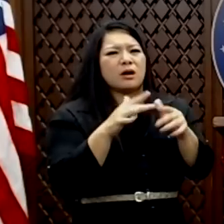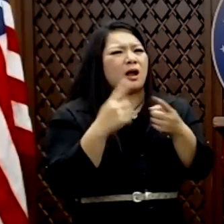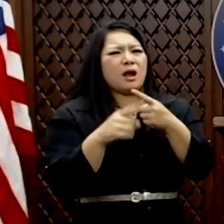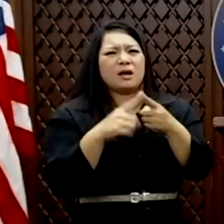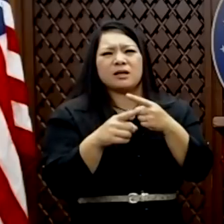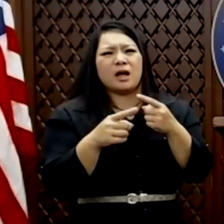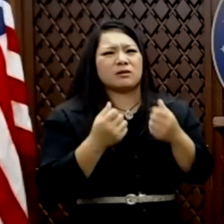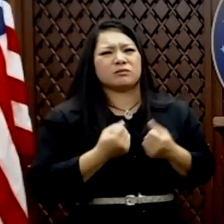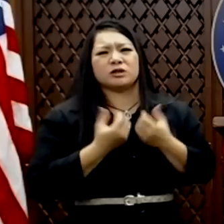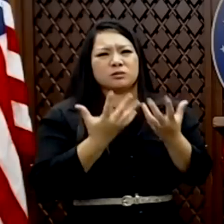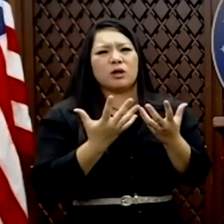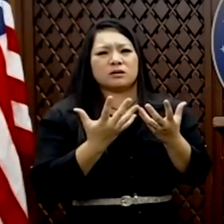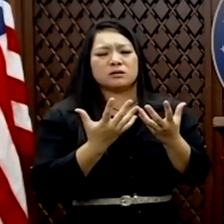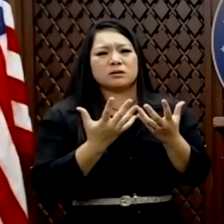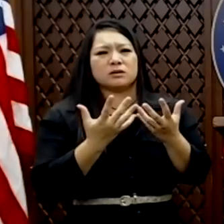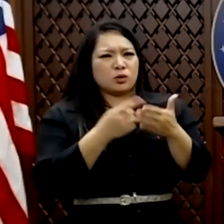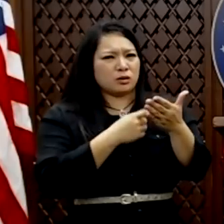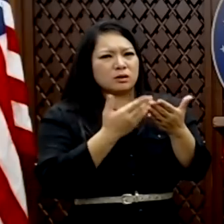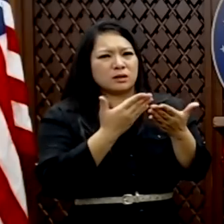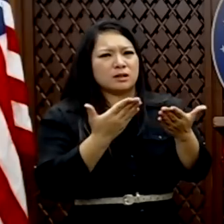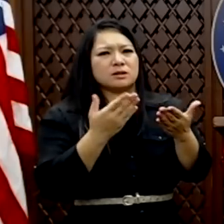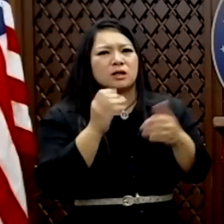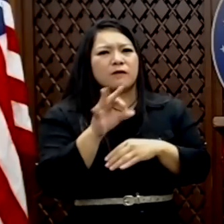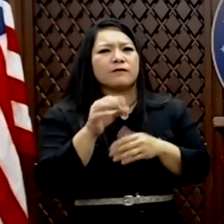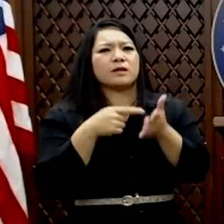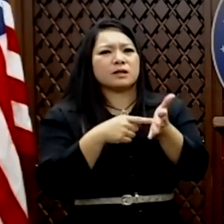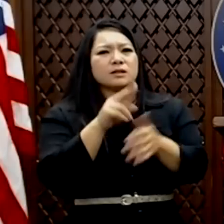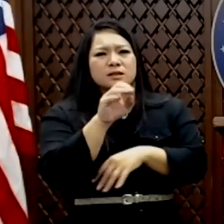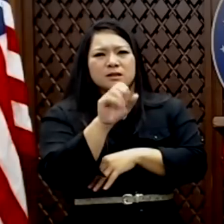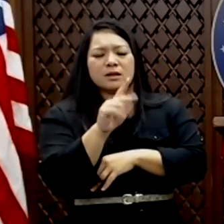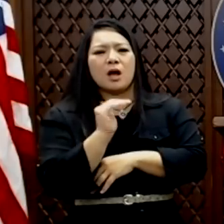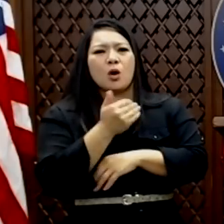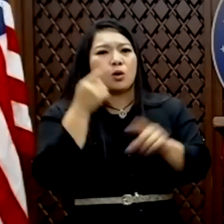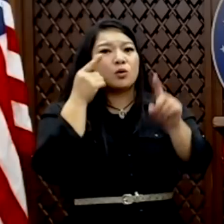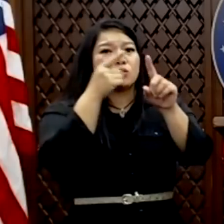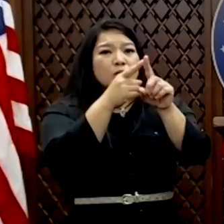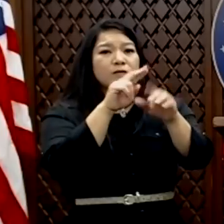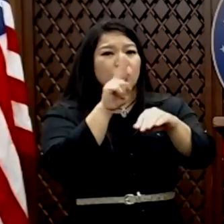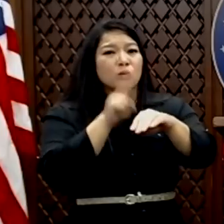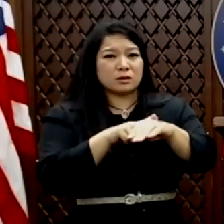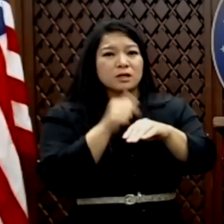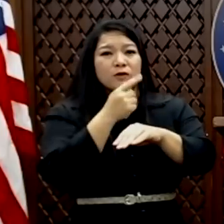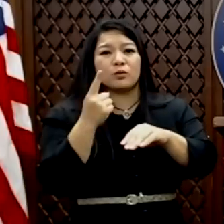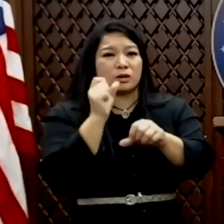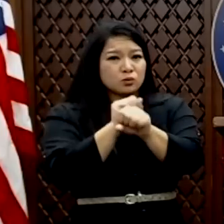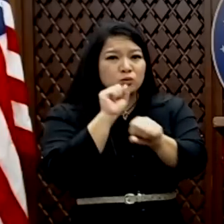cannot express the criticalness of this, Nick. Our goal, of course, everybody is